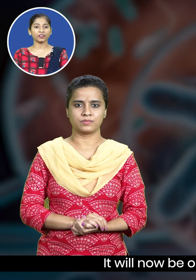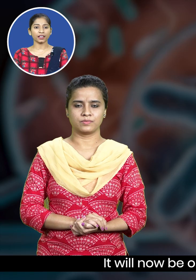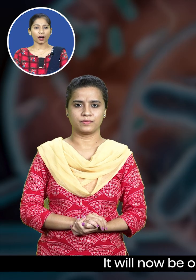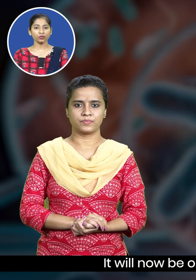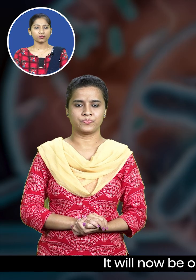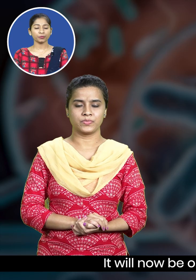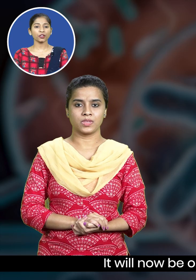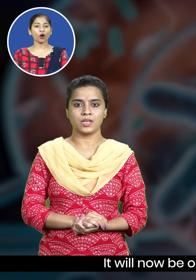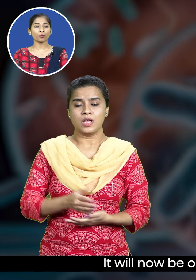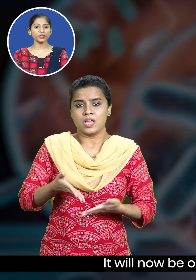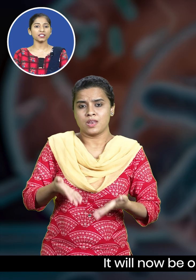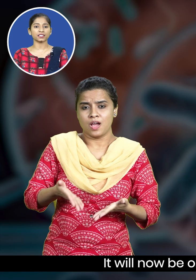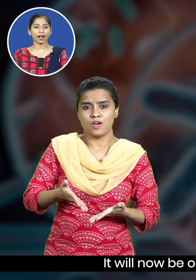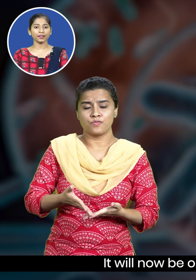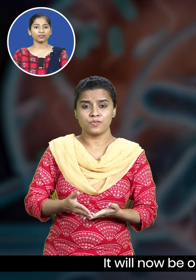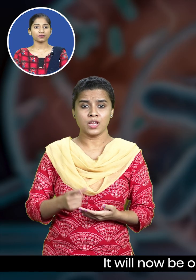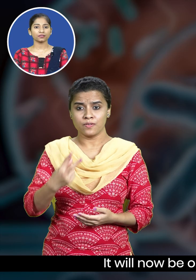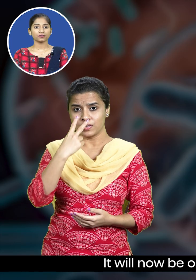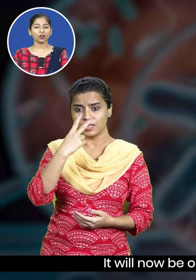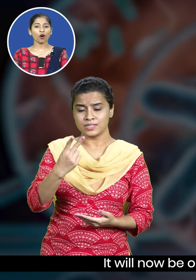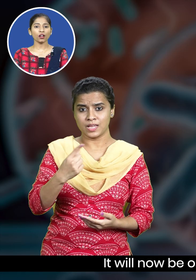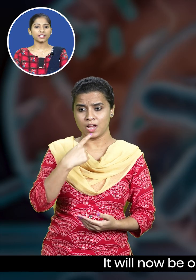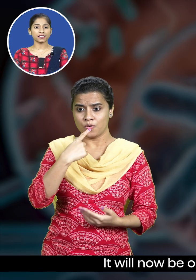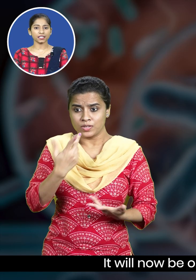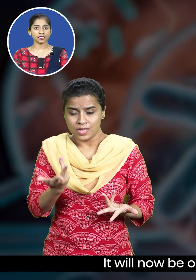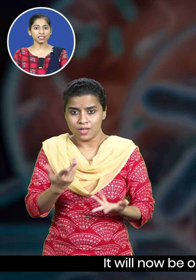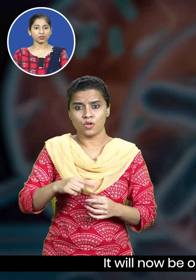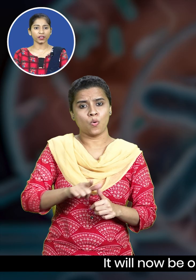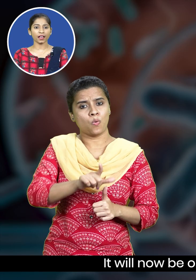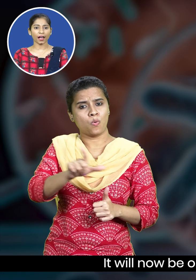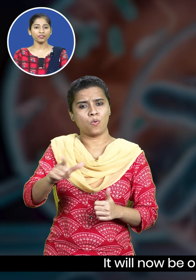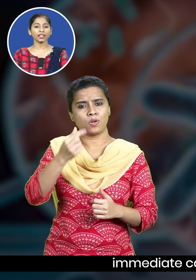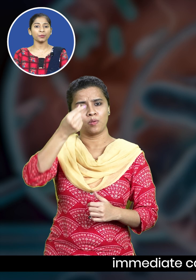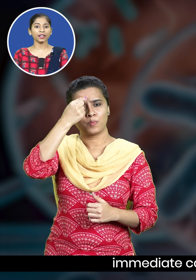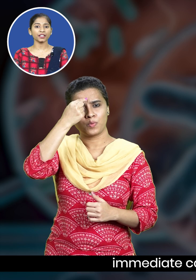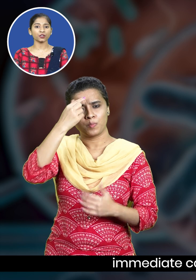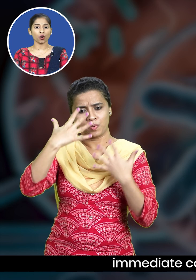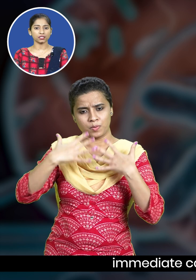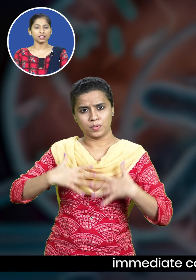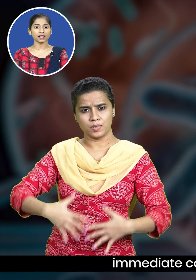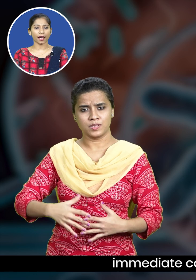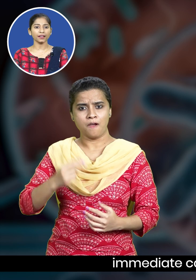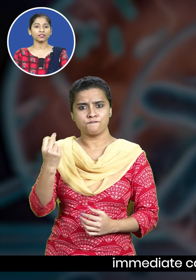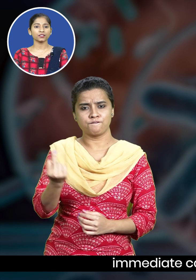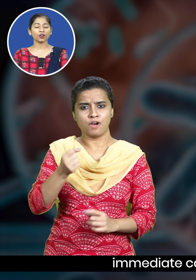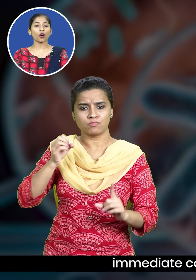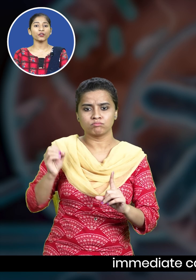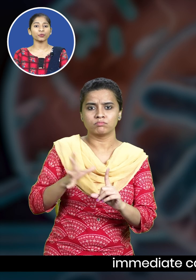It will now be obvious that all diseases will have immediate causes